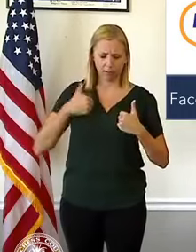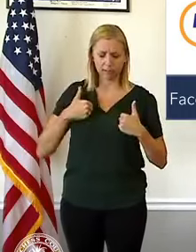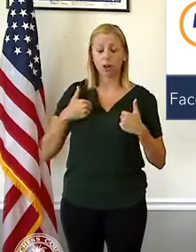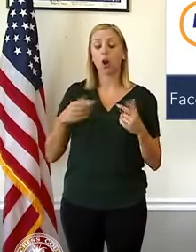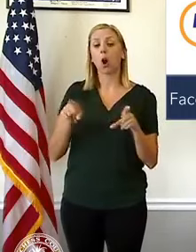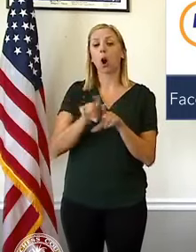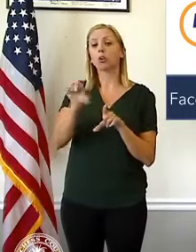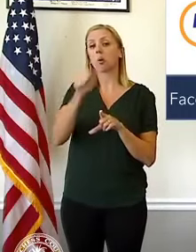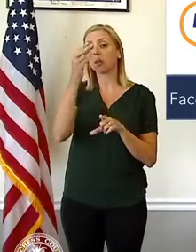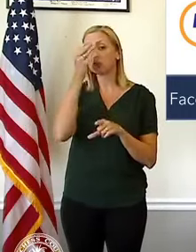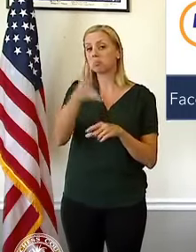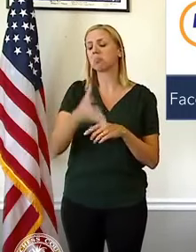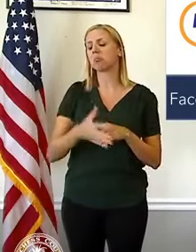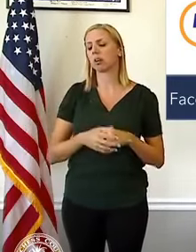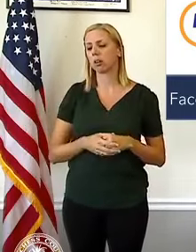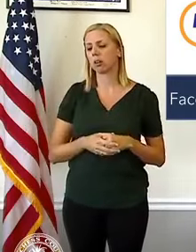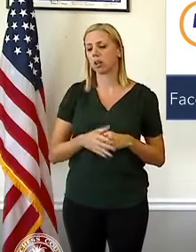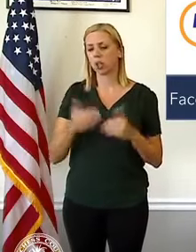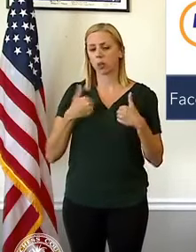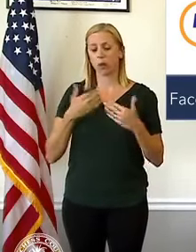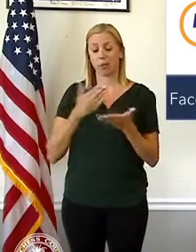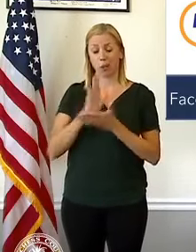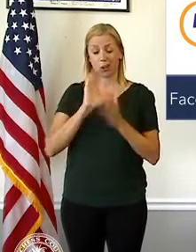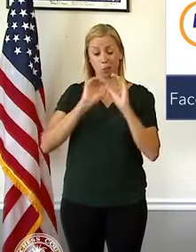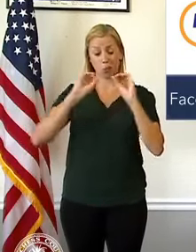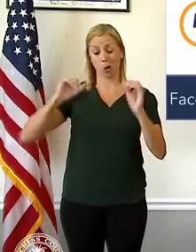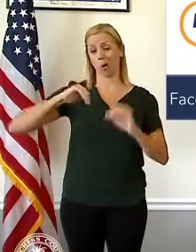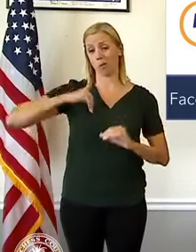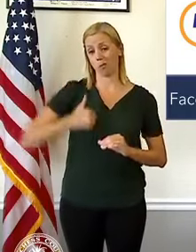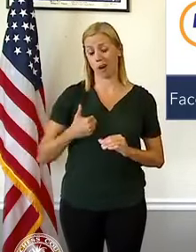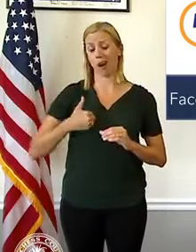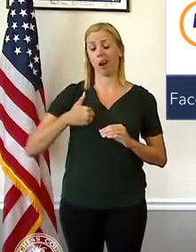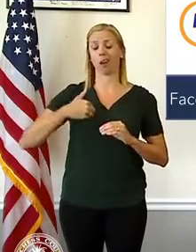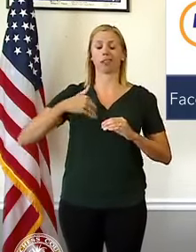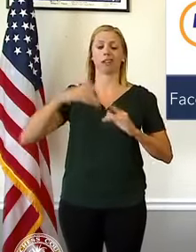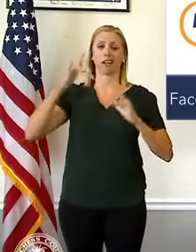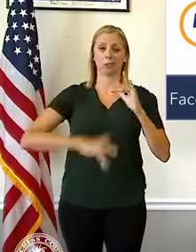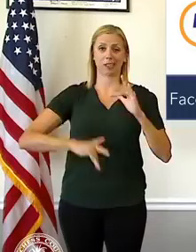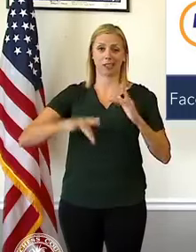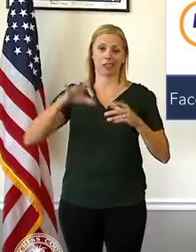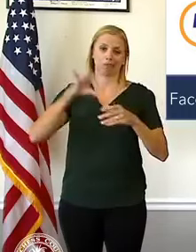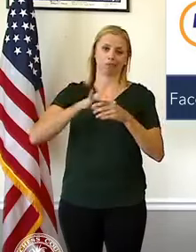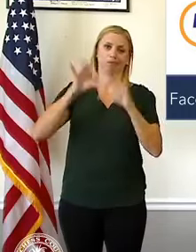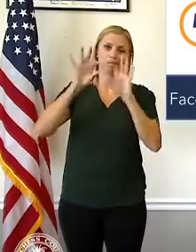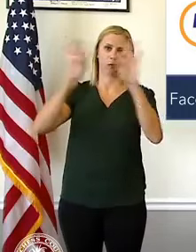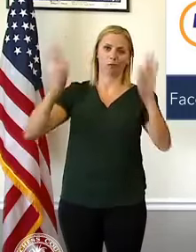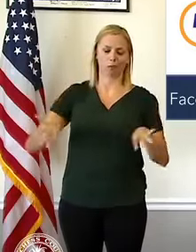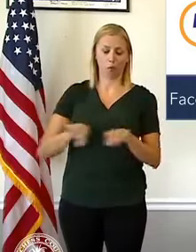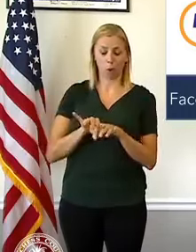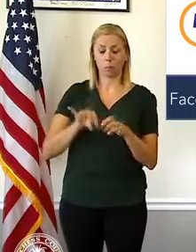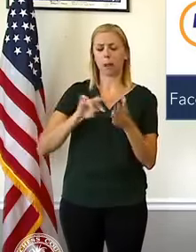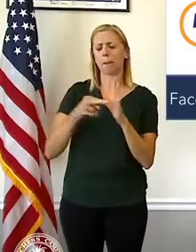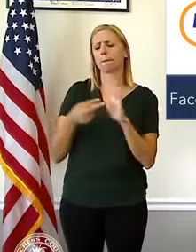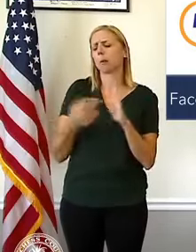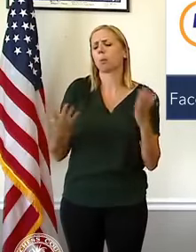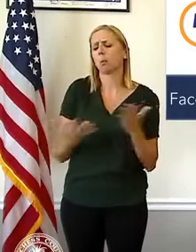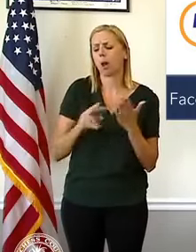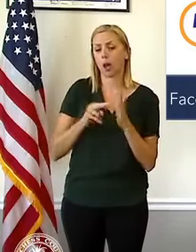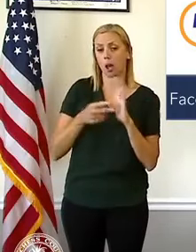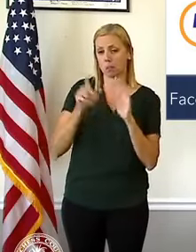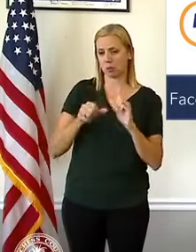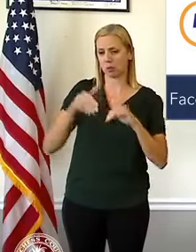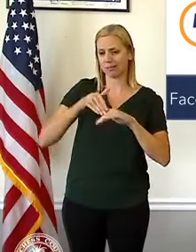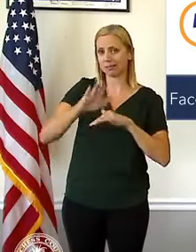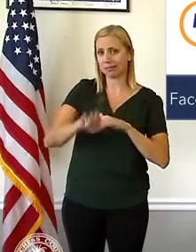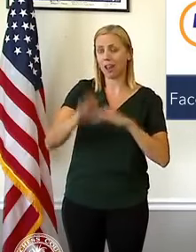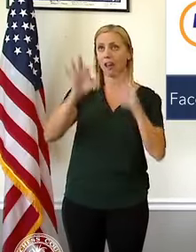right to what's called no-fault absentee balloting. What that means is you will be sent an application to vote